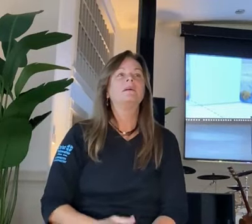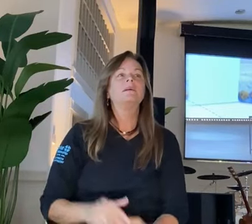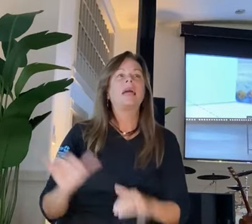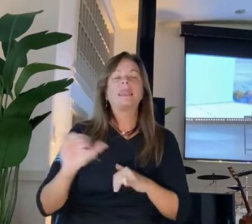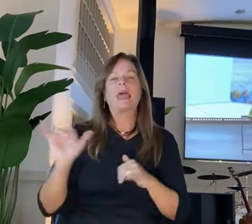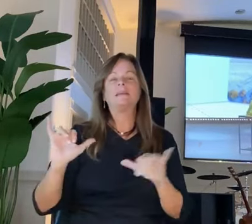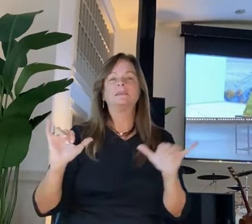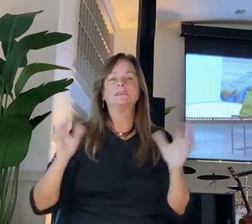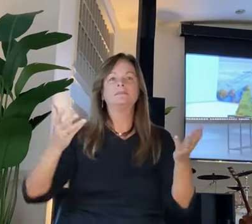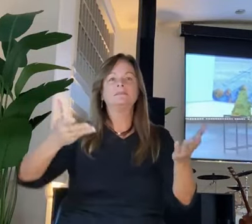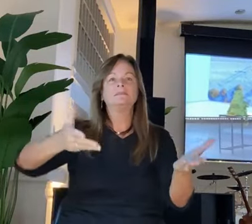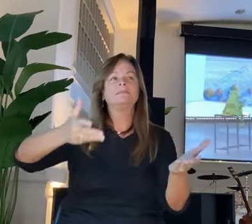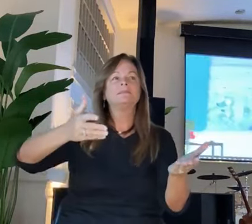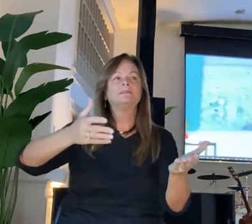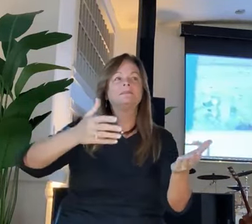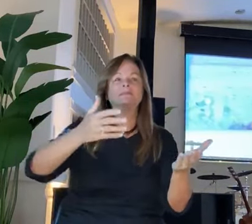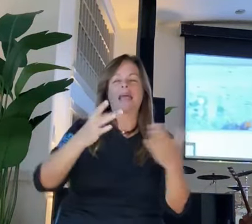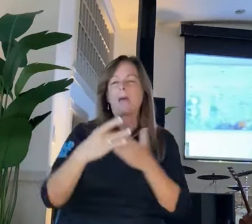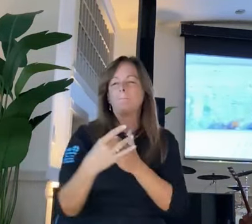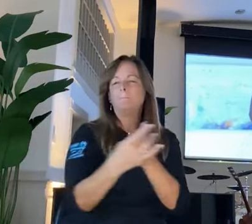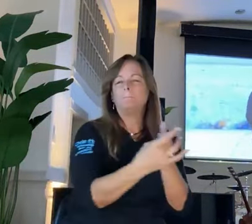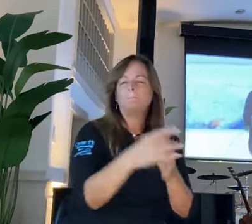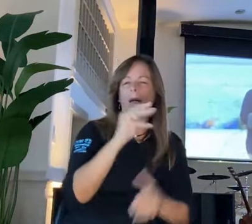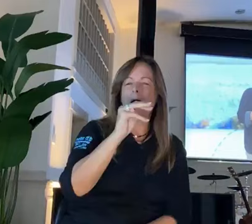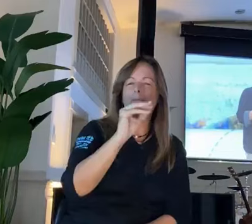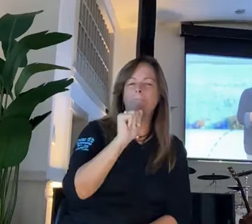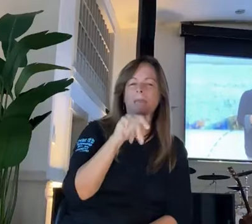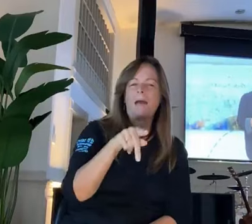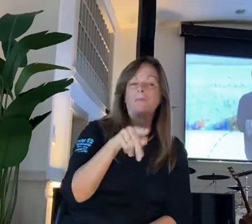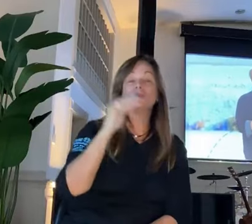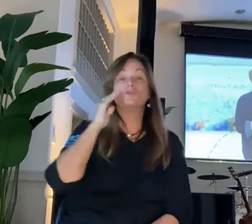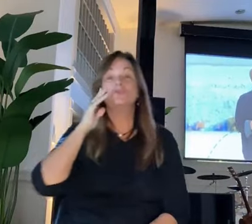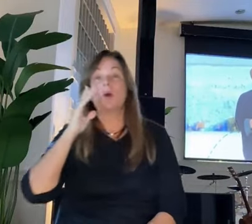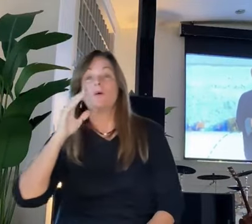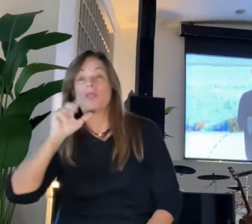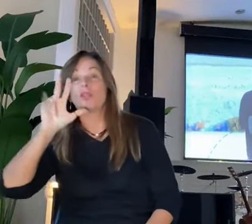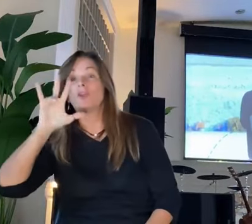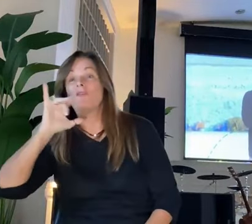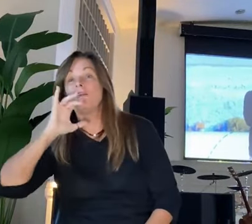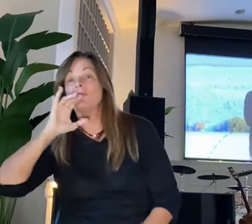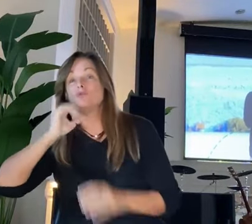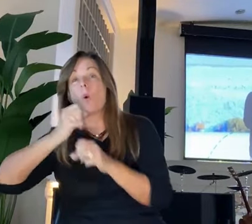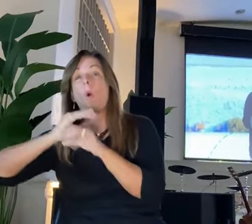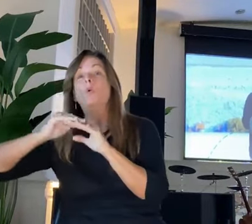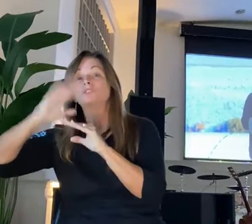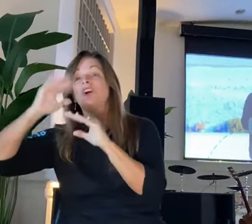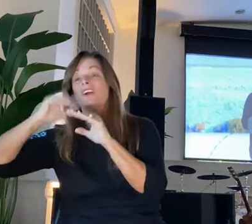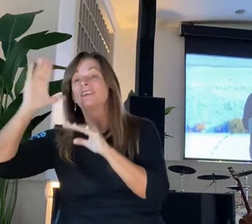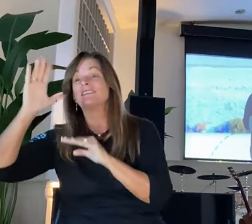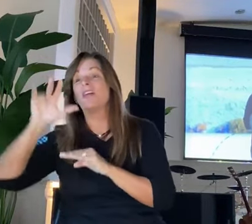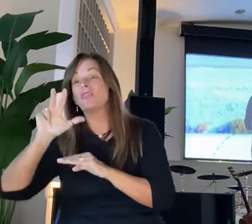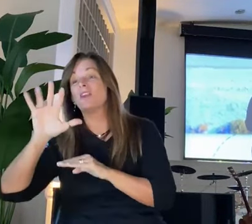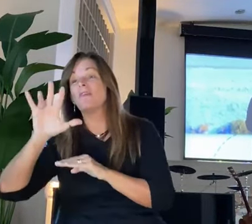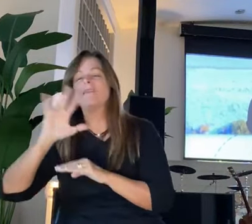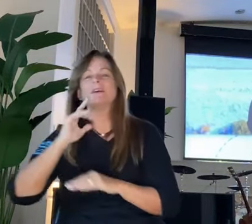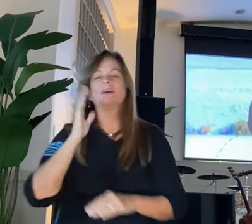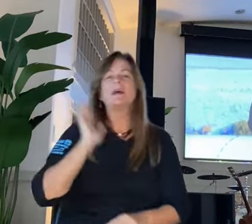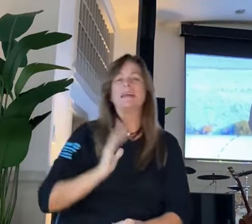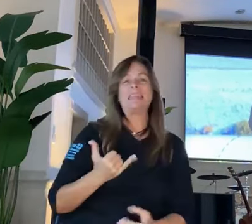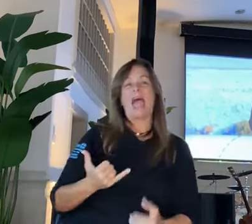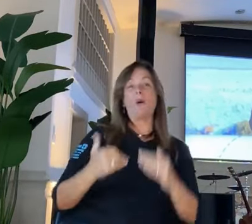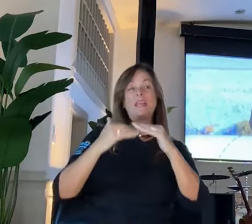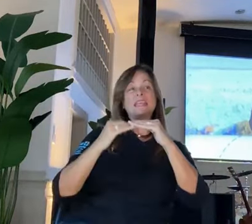is like this map, which, by the way, everybody who is 35 years or younger, this is a